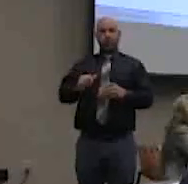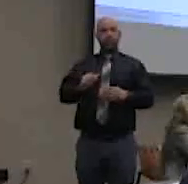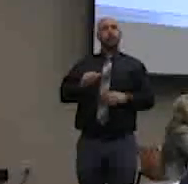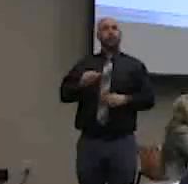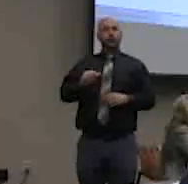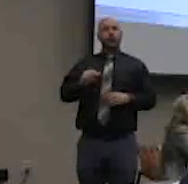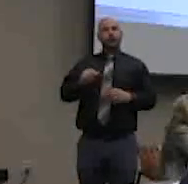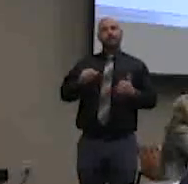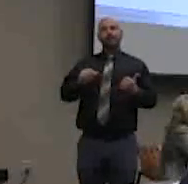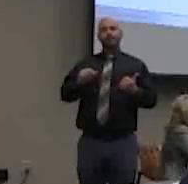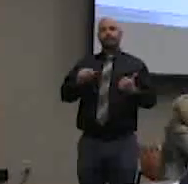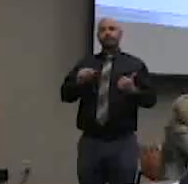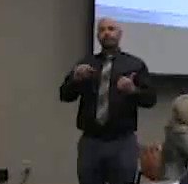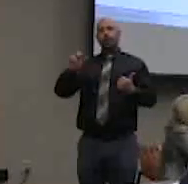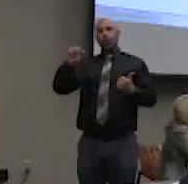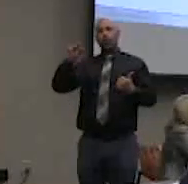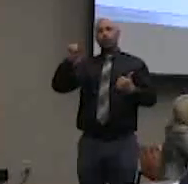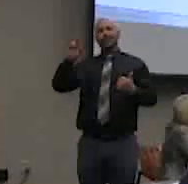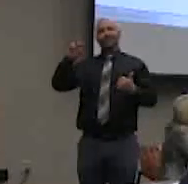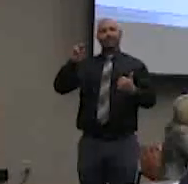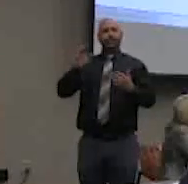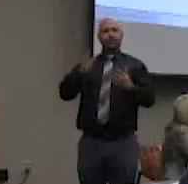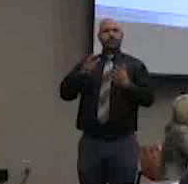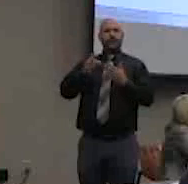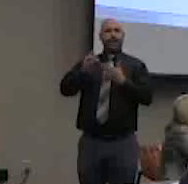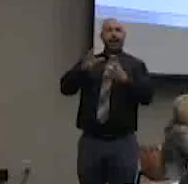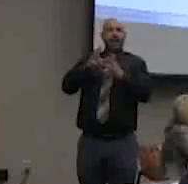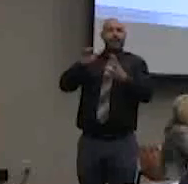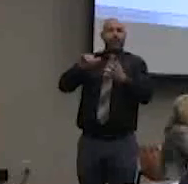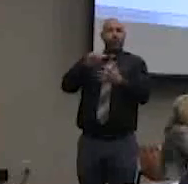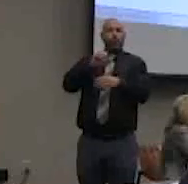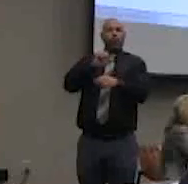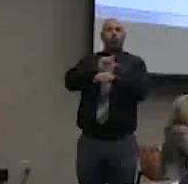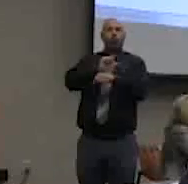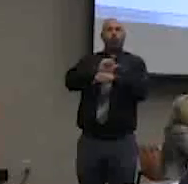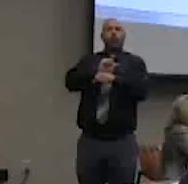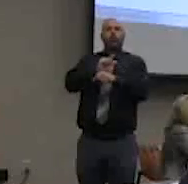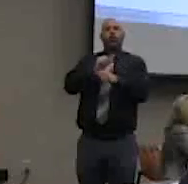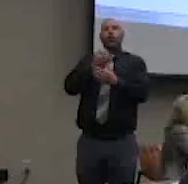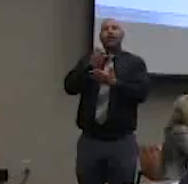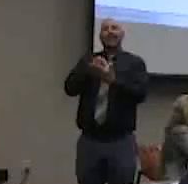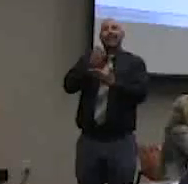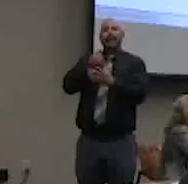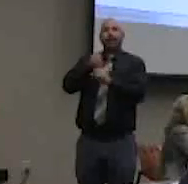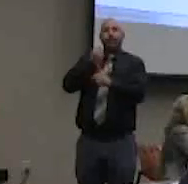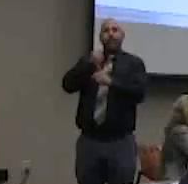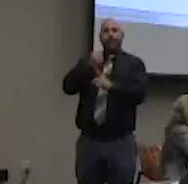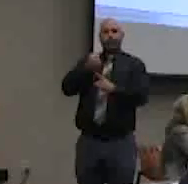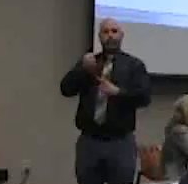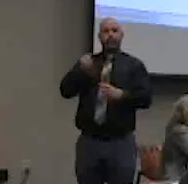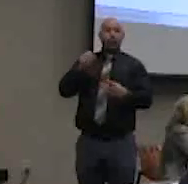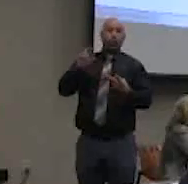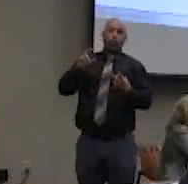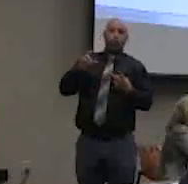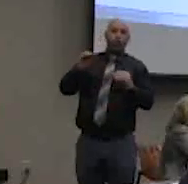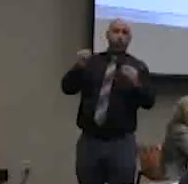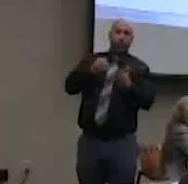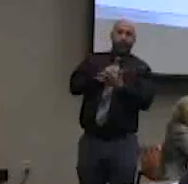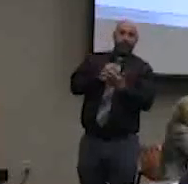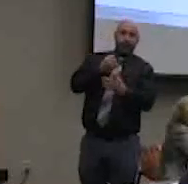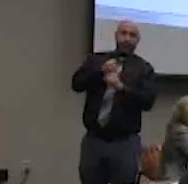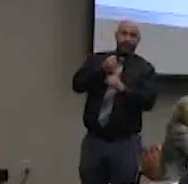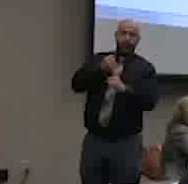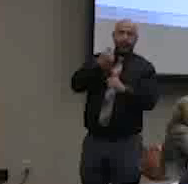of getting information on the economic impact that we have with early childhood, or the lack thereof, in terms of access to that. But when we look at